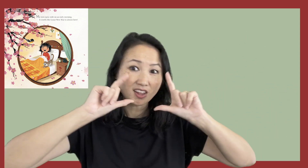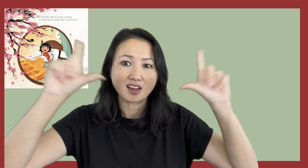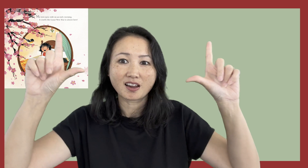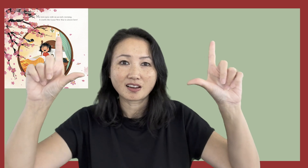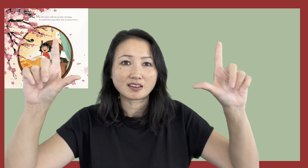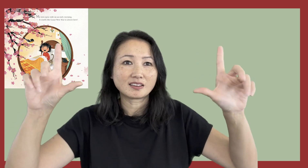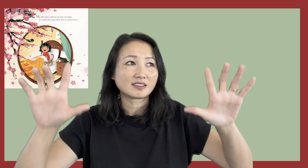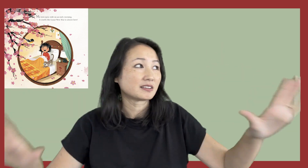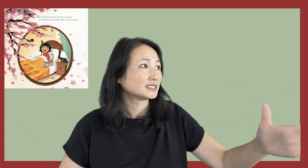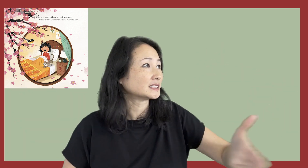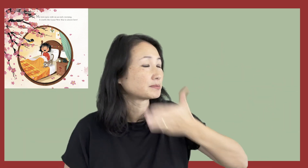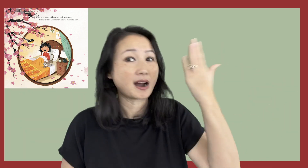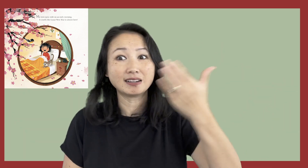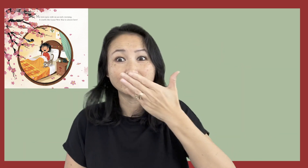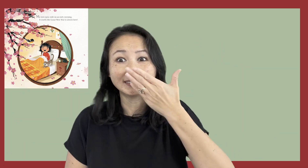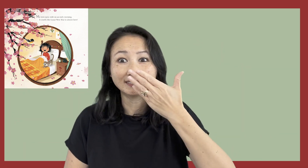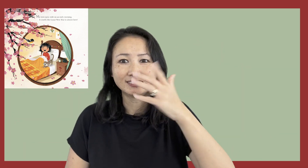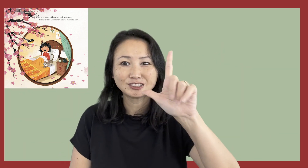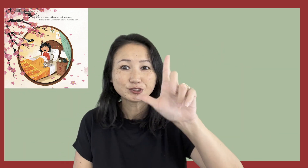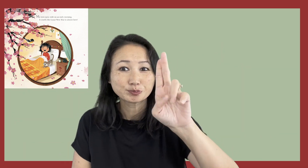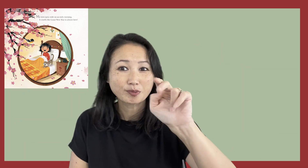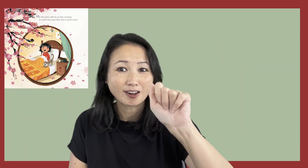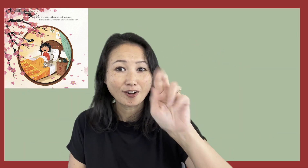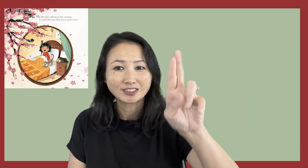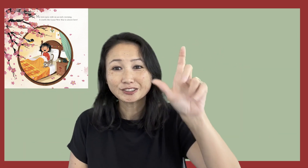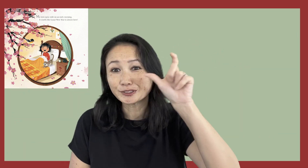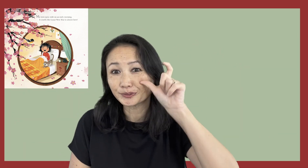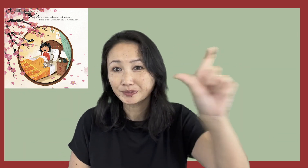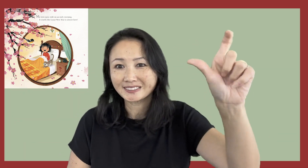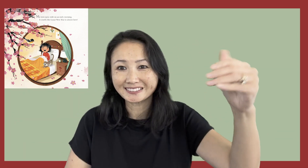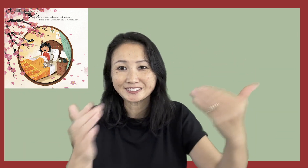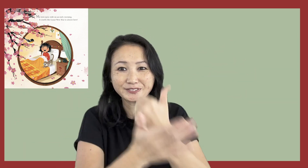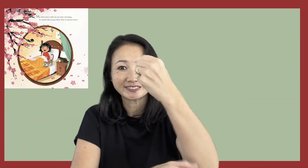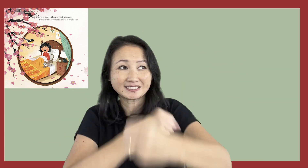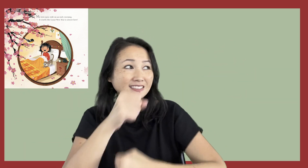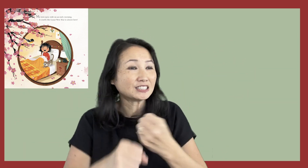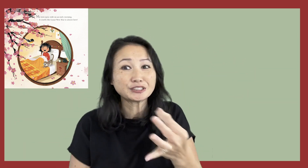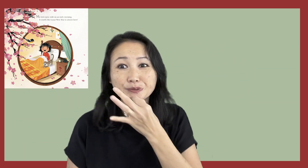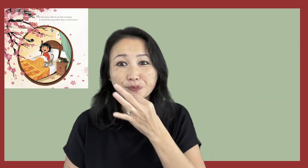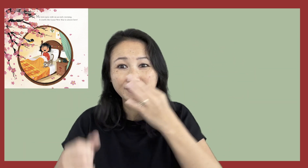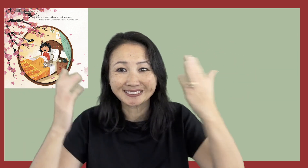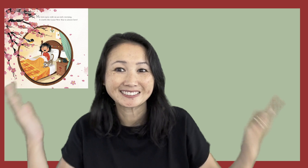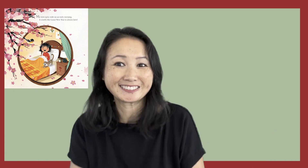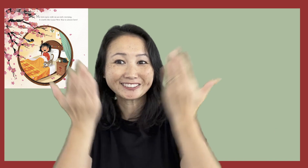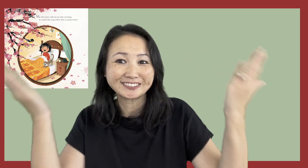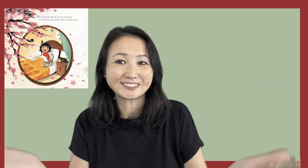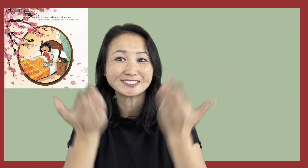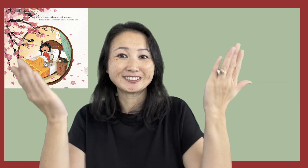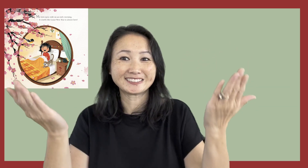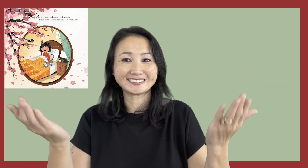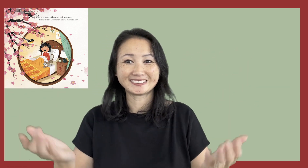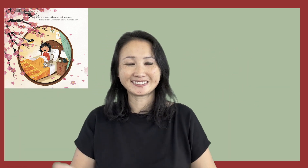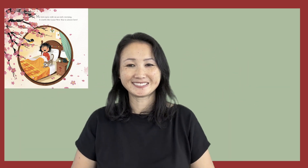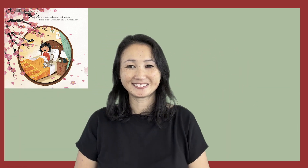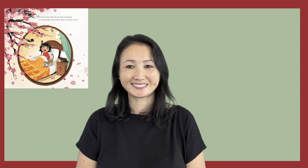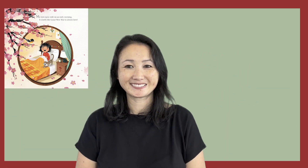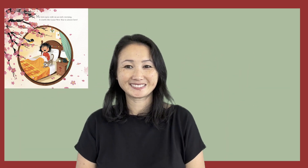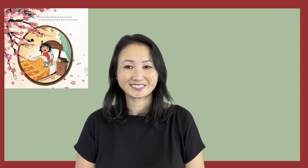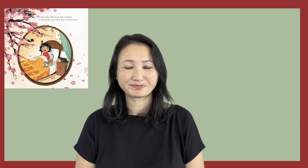Wren's eyes open wide on an early morning. It smells like Lunar New Year is almost here.